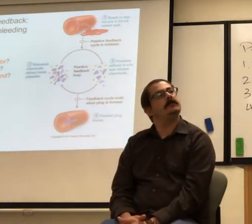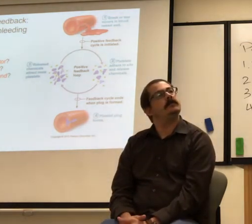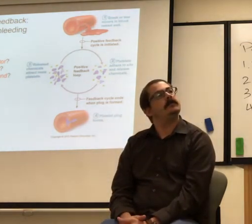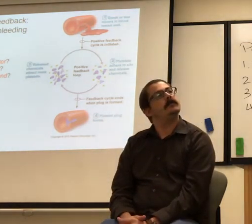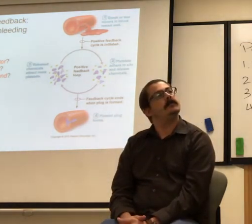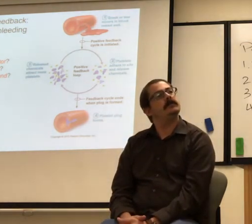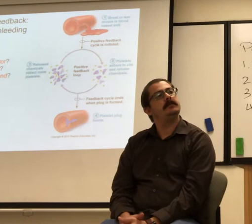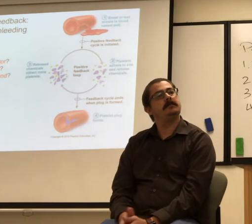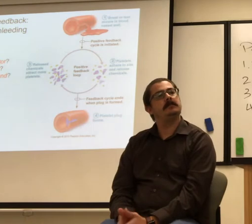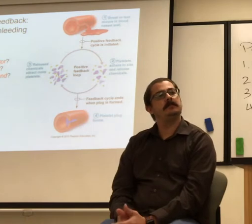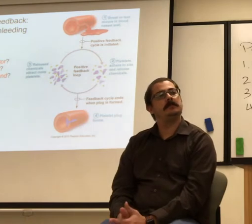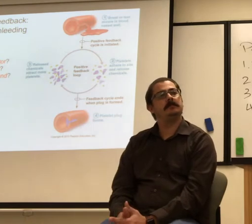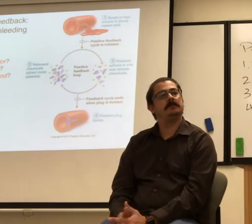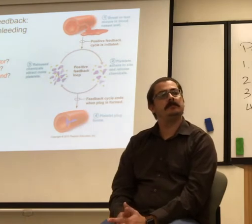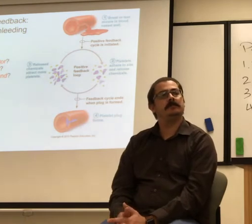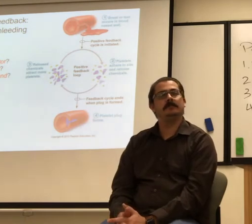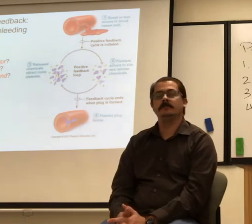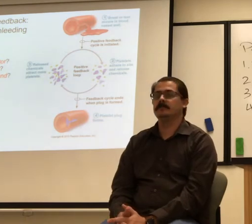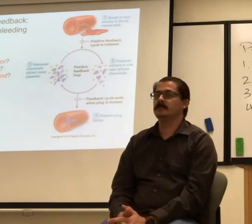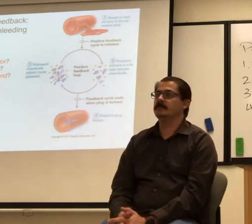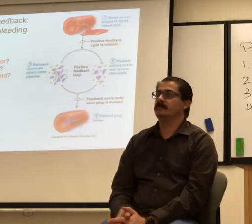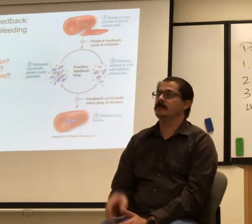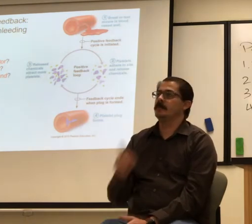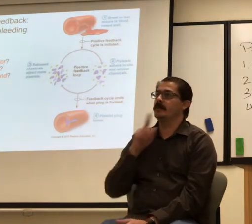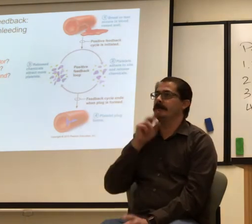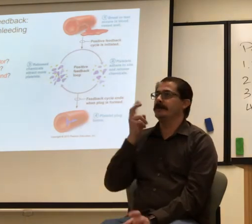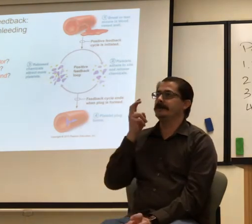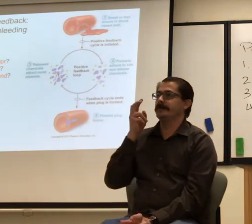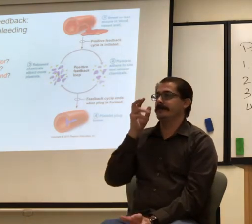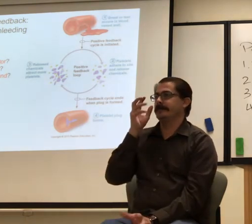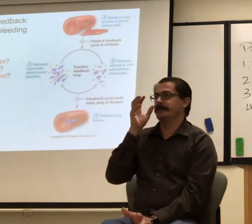To attract more platelets.